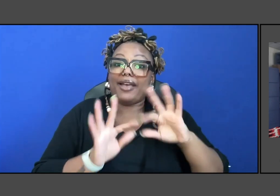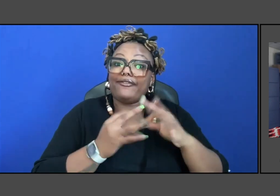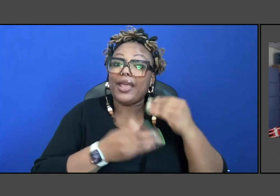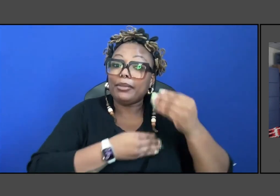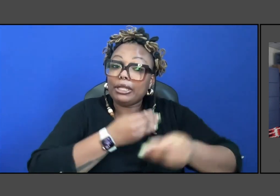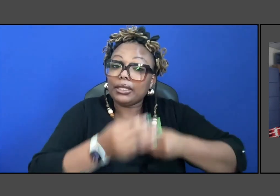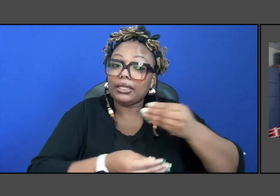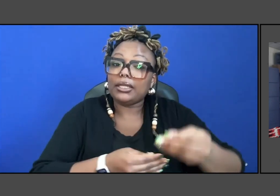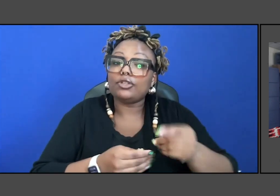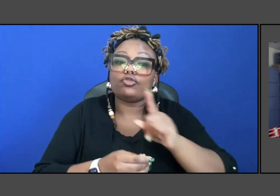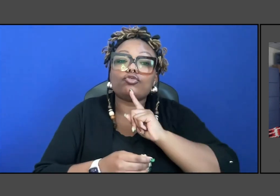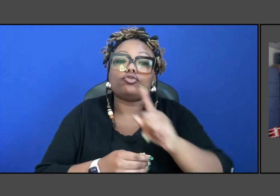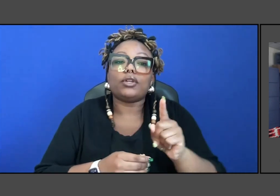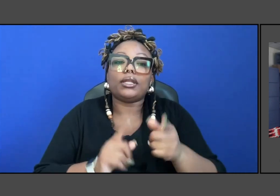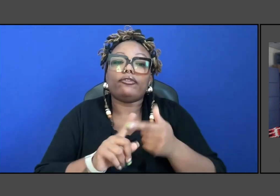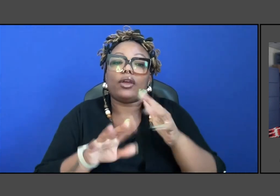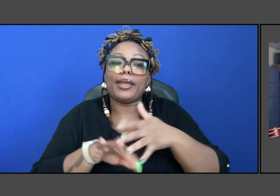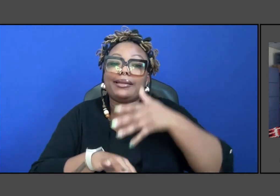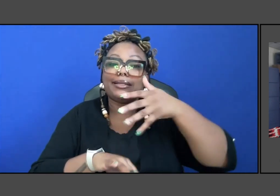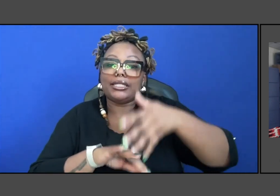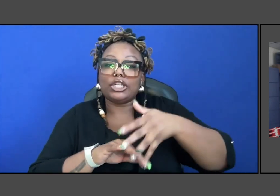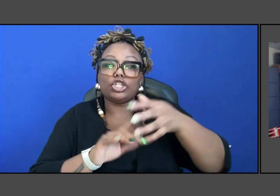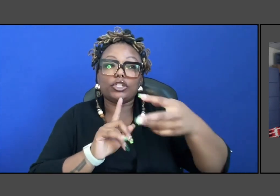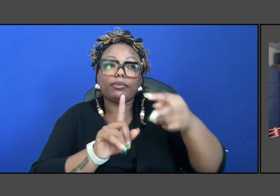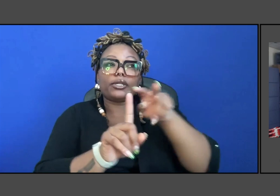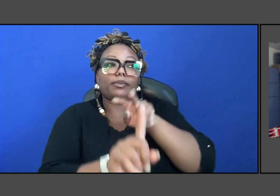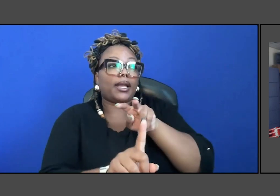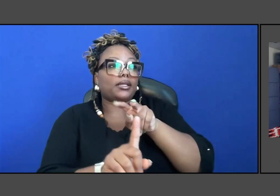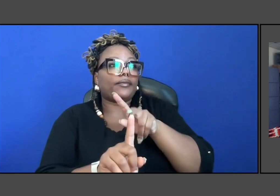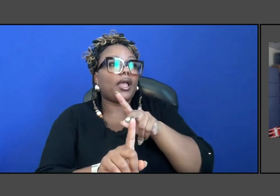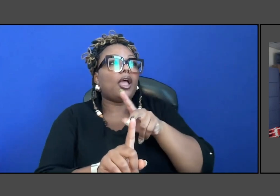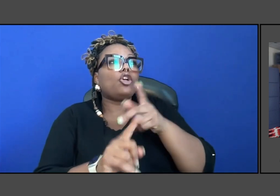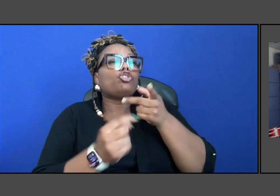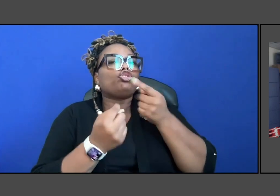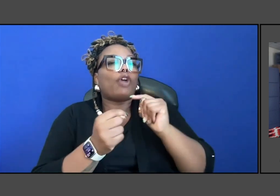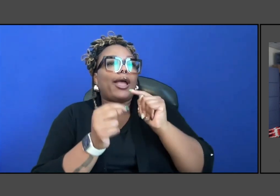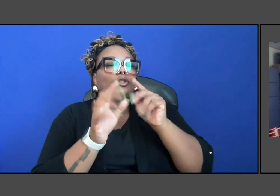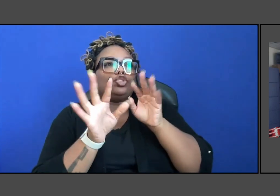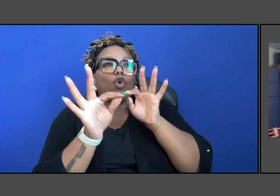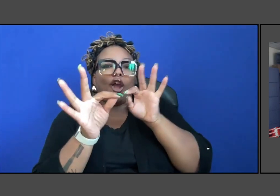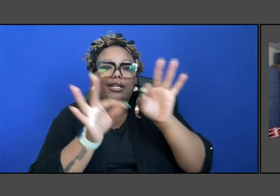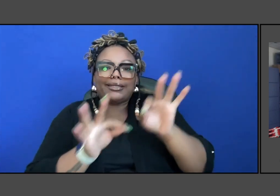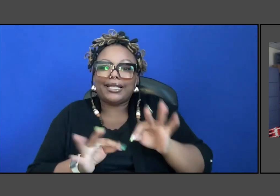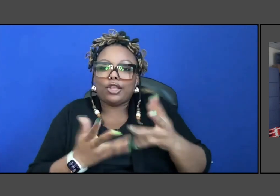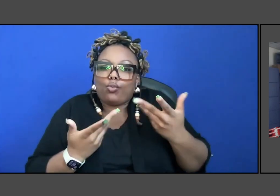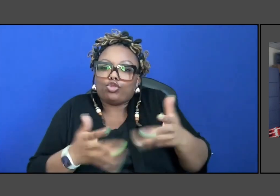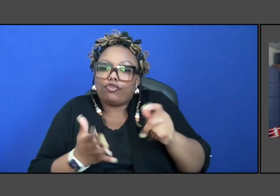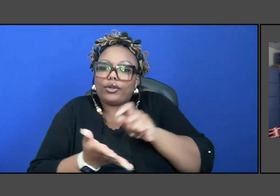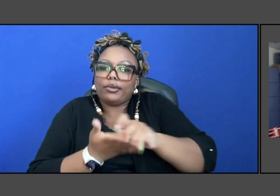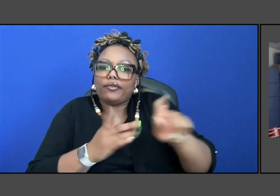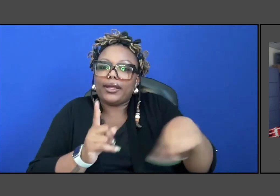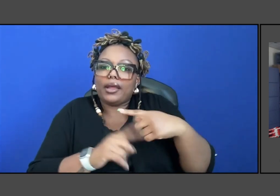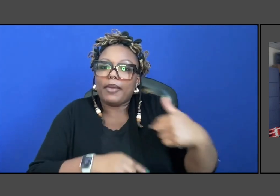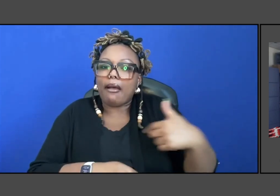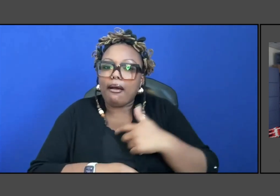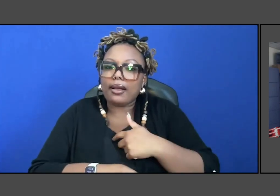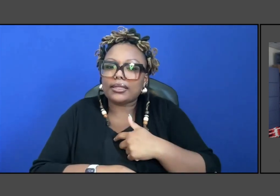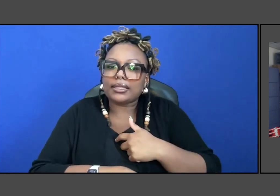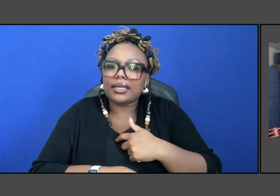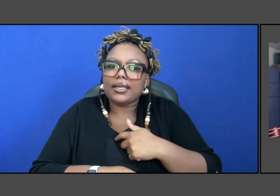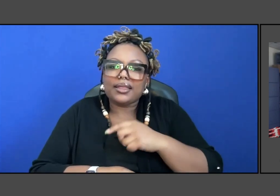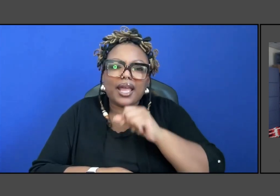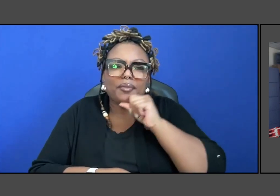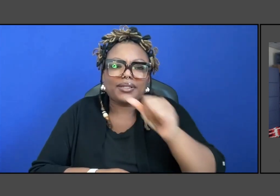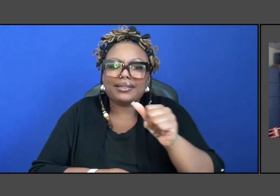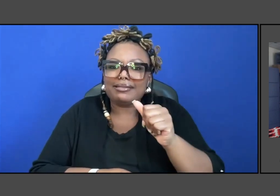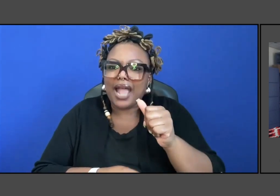to, from an indigenous lens, re-articulate what had been written about us that really was not capturing how